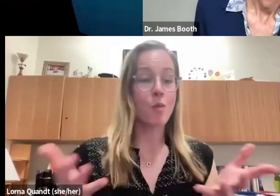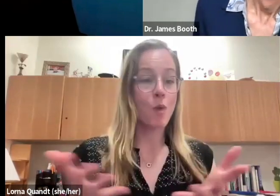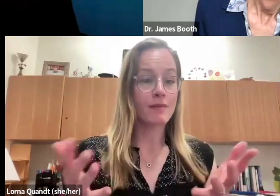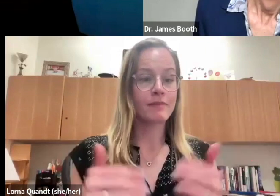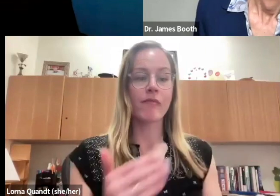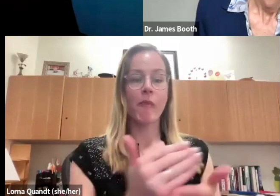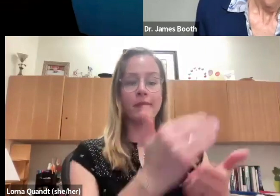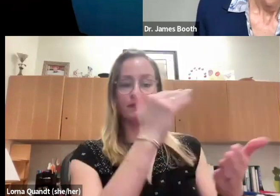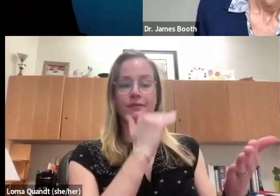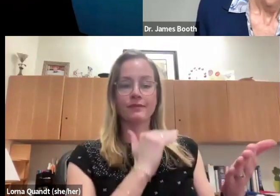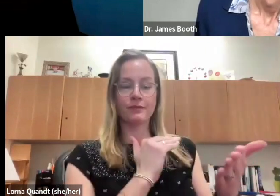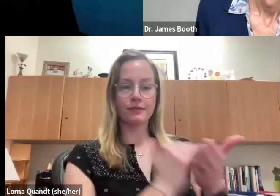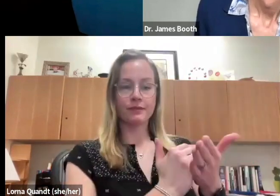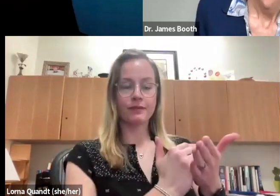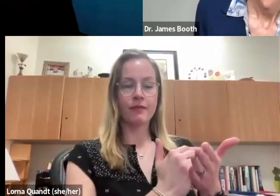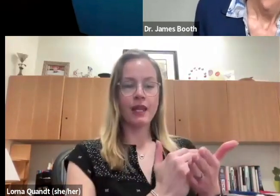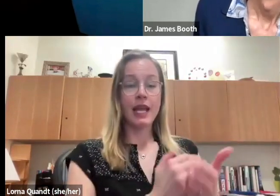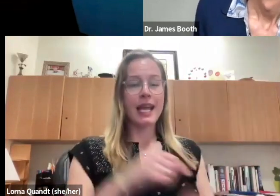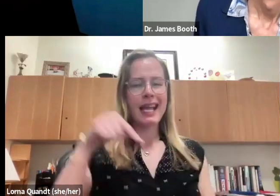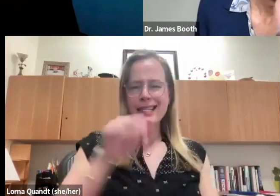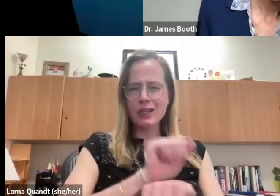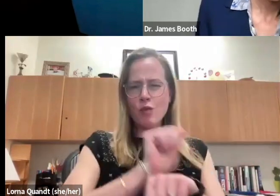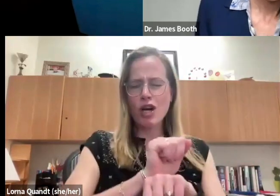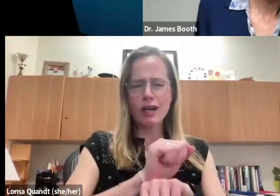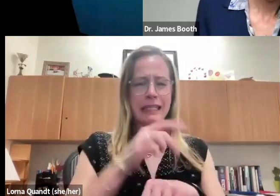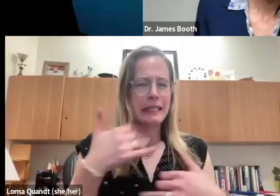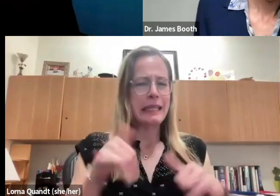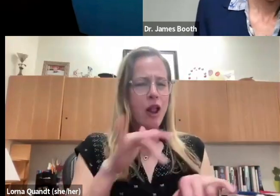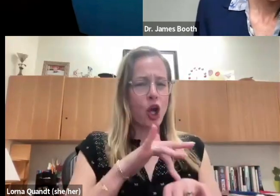So let's move to another question from the Q&A.